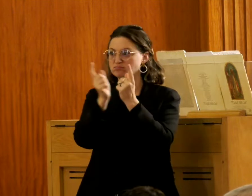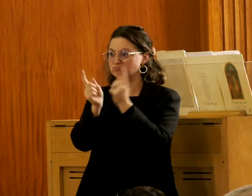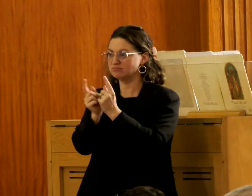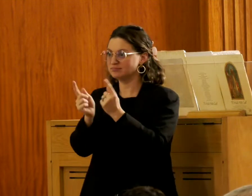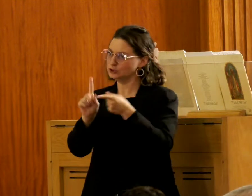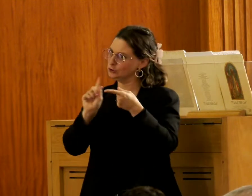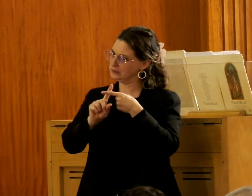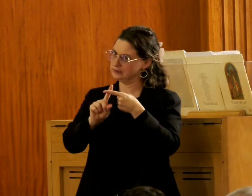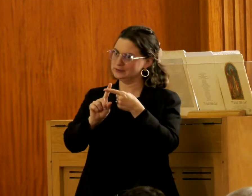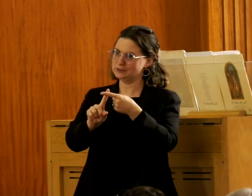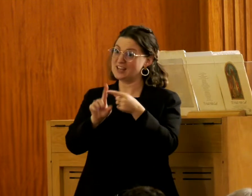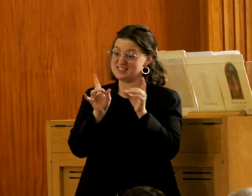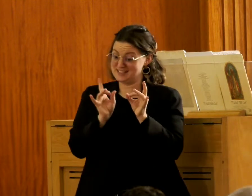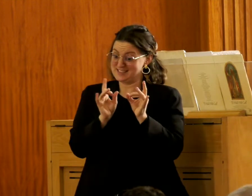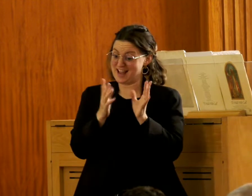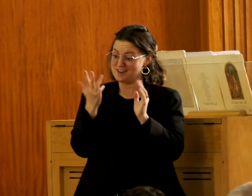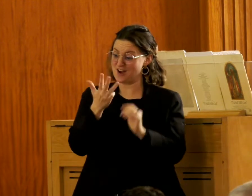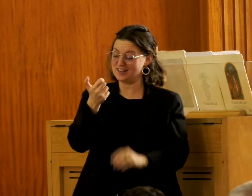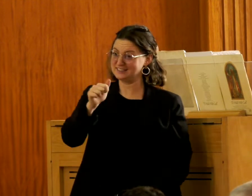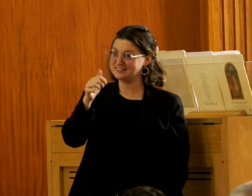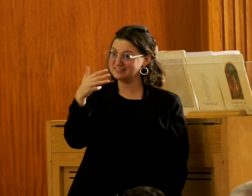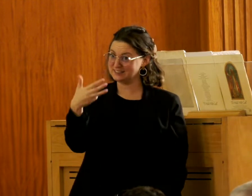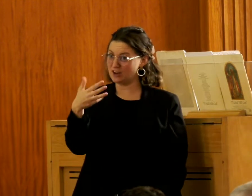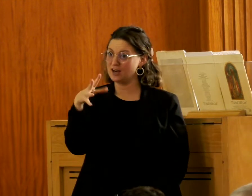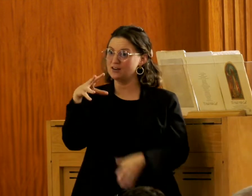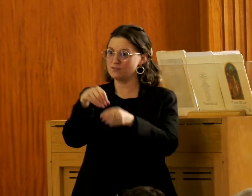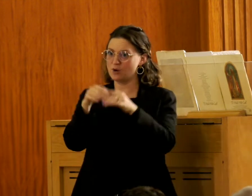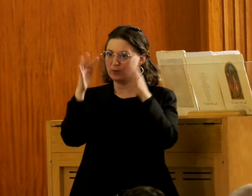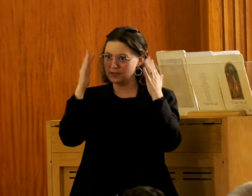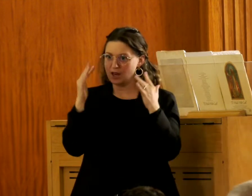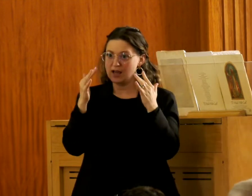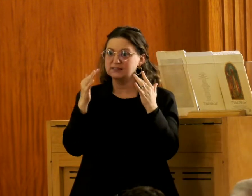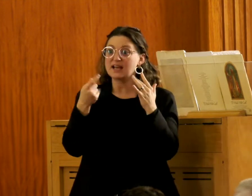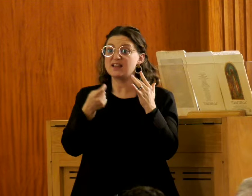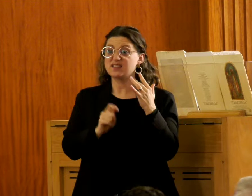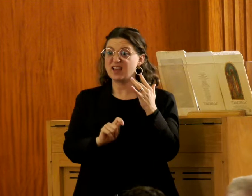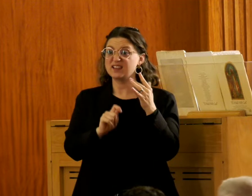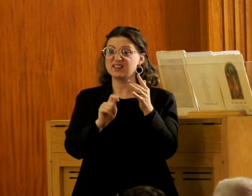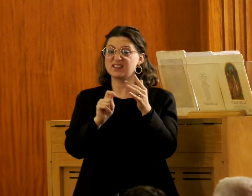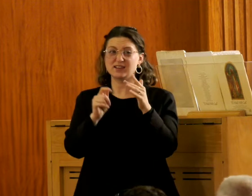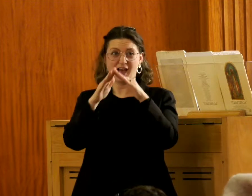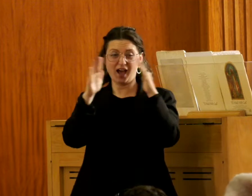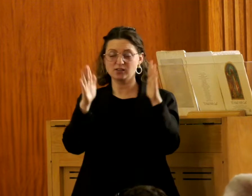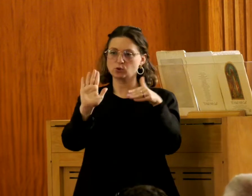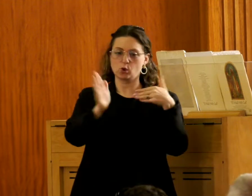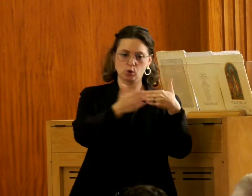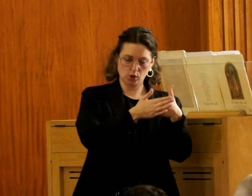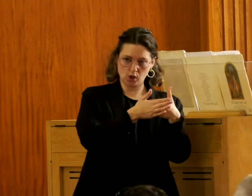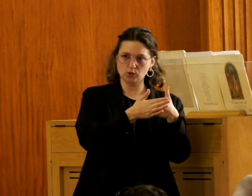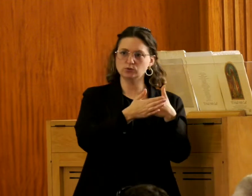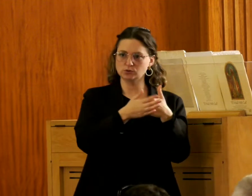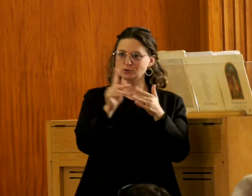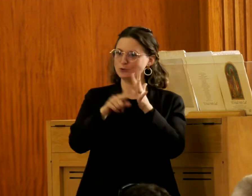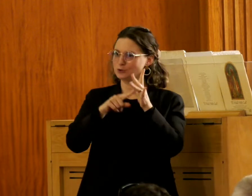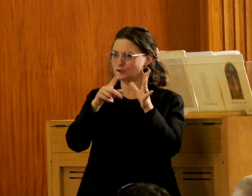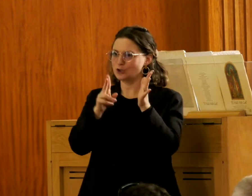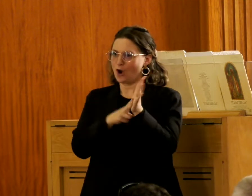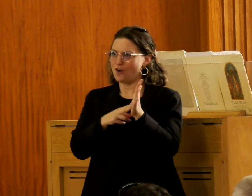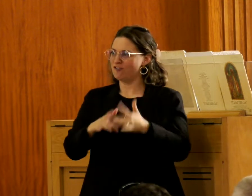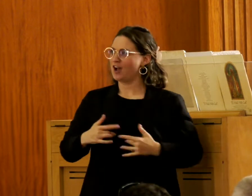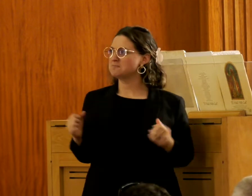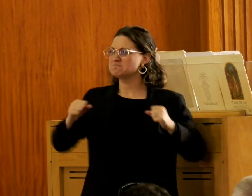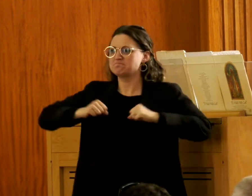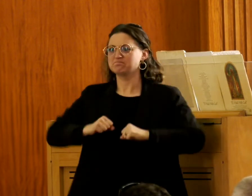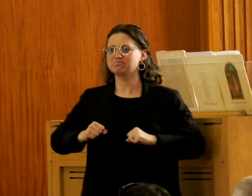in 1969 and continued for many years after the guest house closed, as it gave Joan purpose and